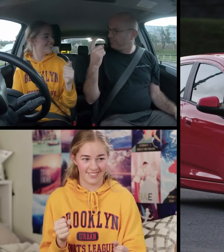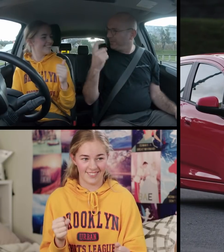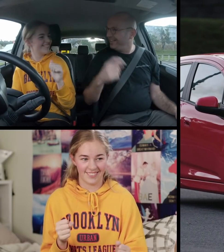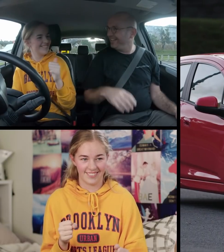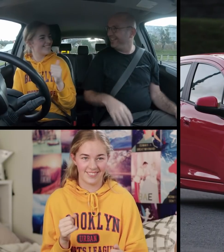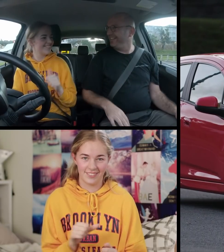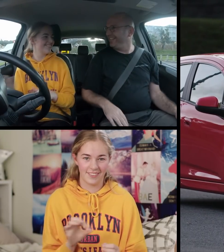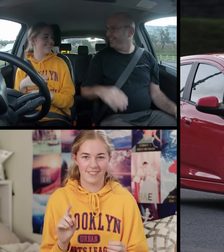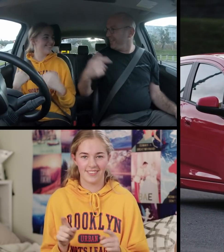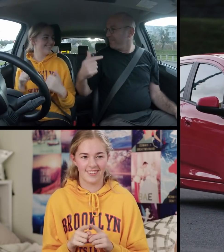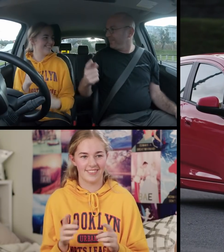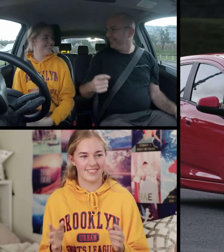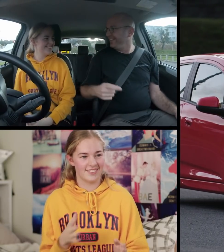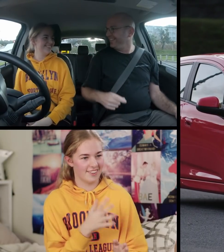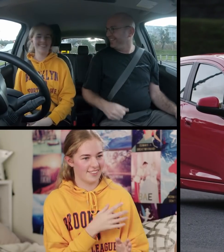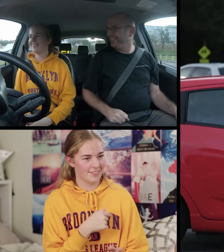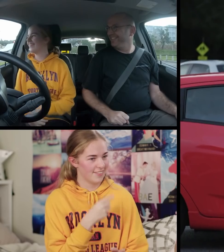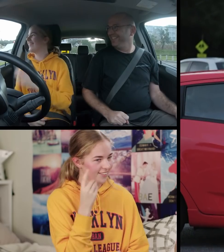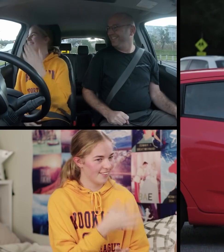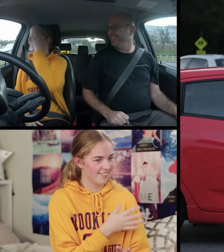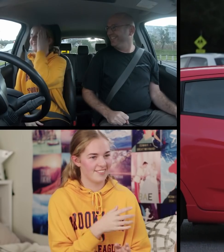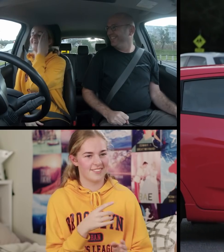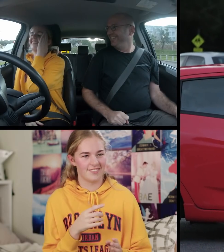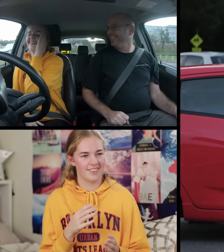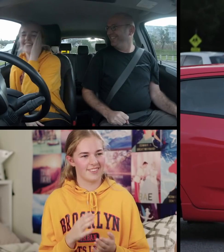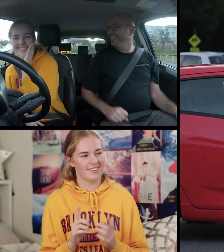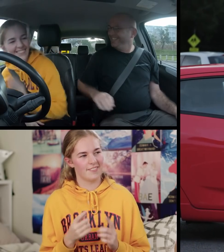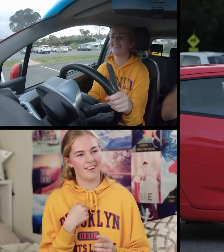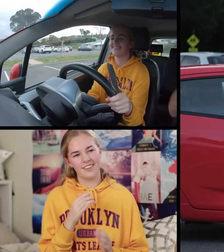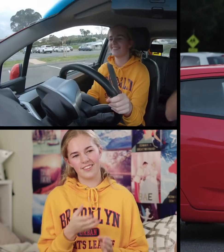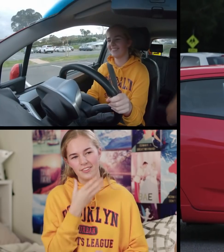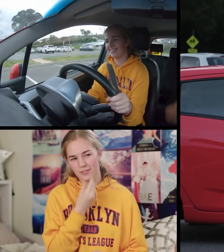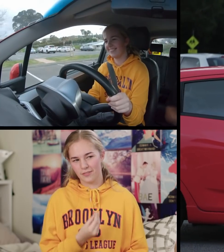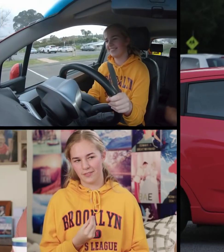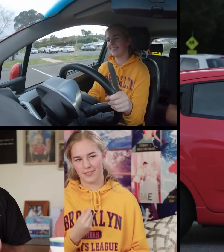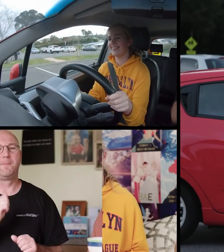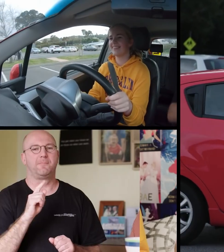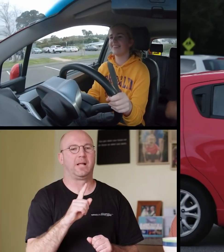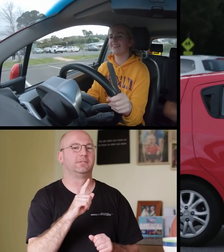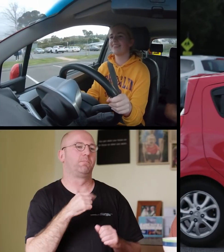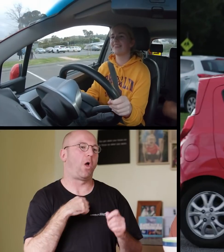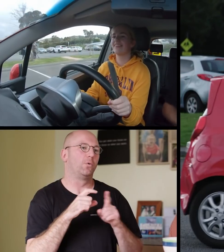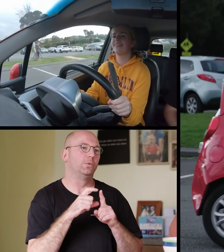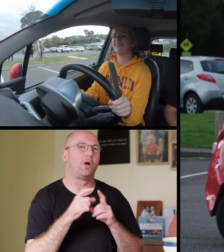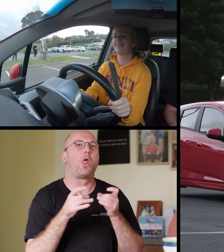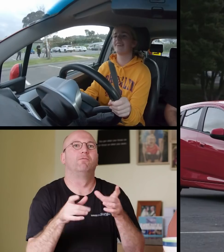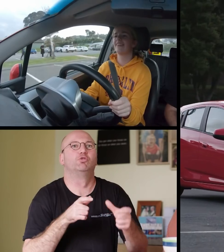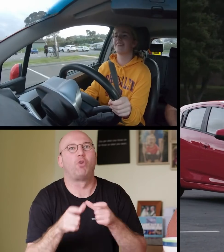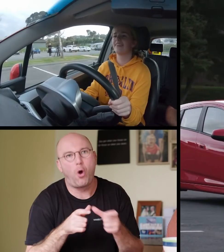I mean, you shouldn't drive with one hand, and I'd have to sign back, right? There was an instance where Zoe